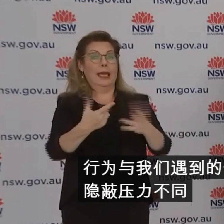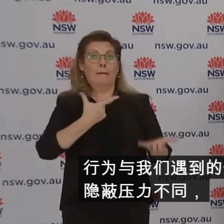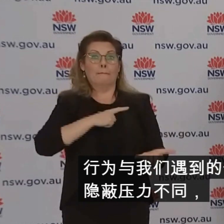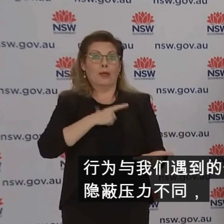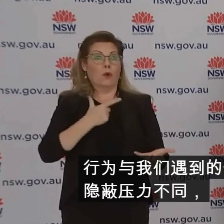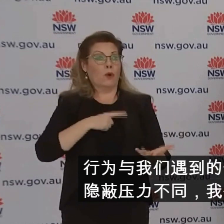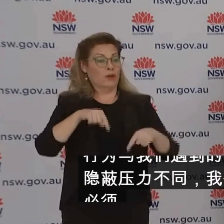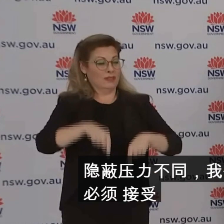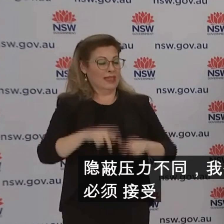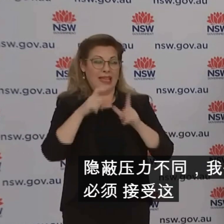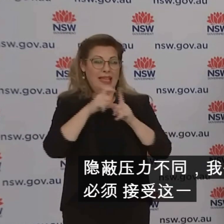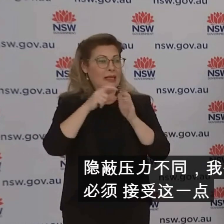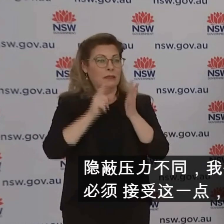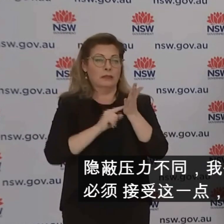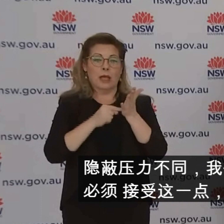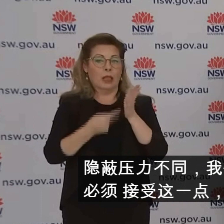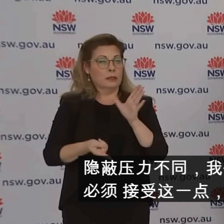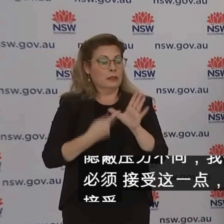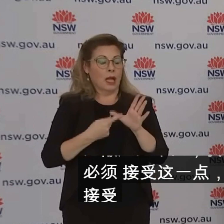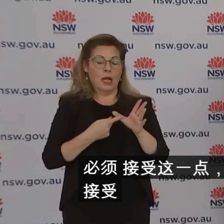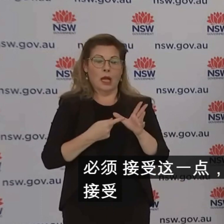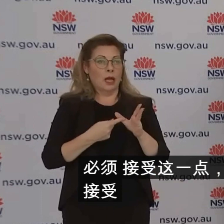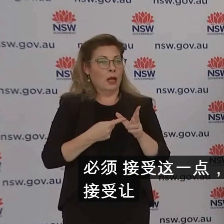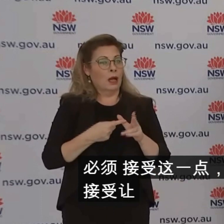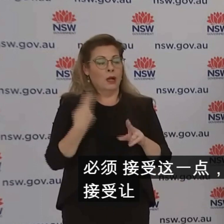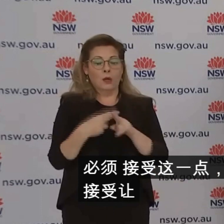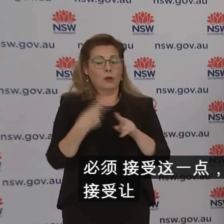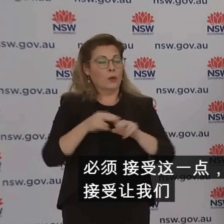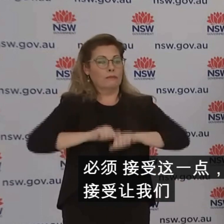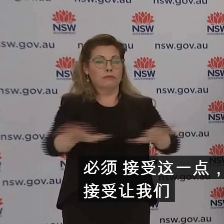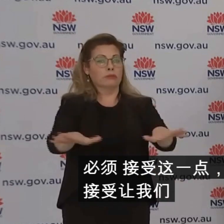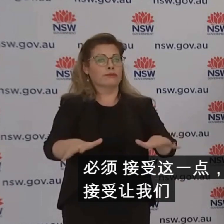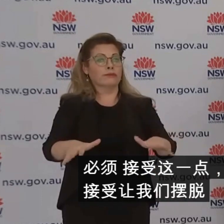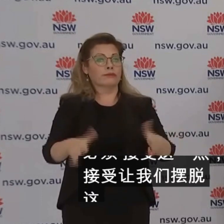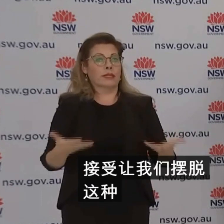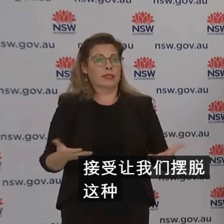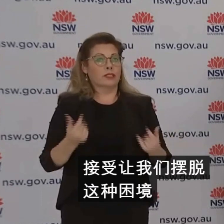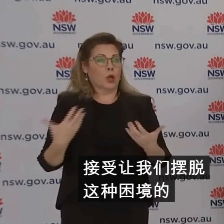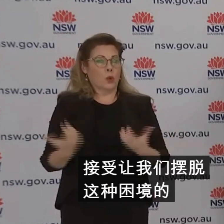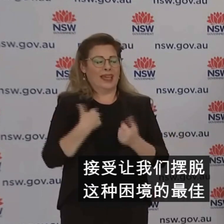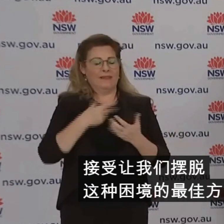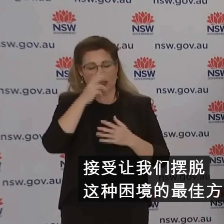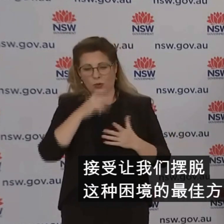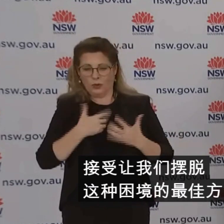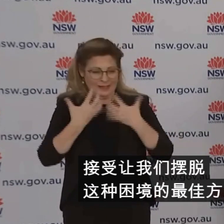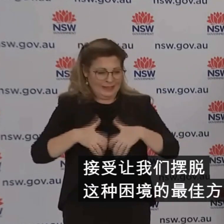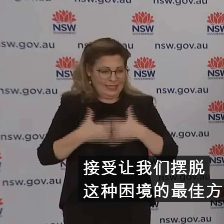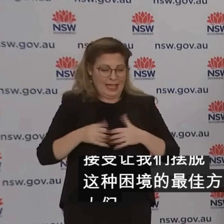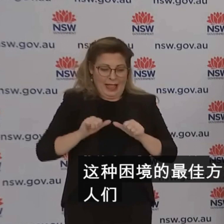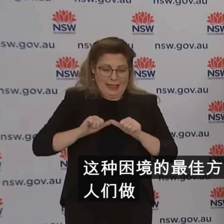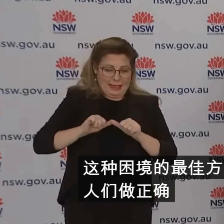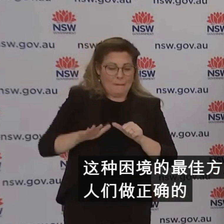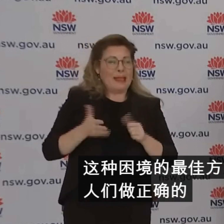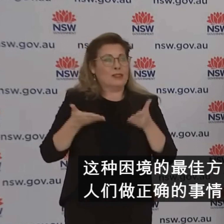that we've had. And we have to accept that, and therefore we have to accept the best way to get us out of this difficult situation is